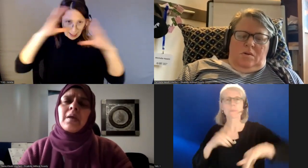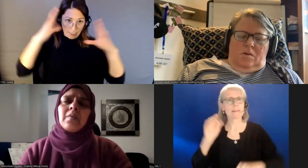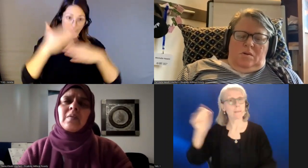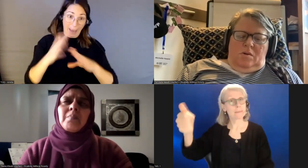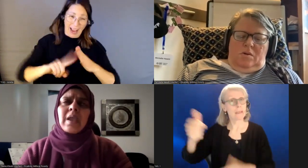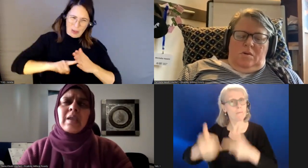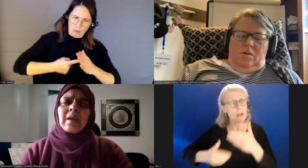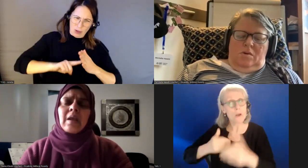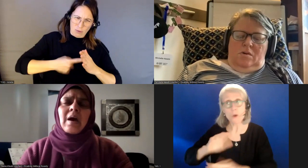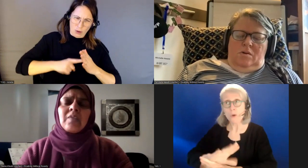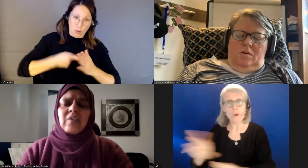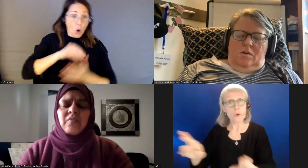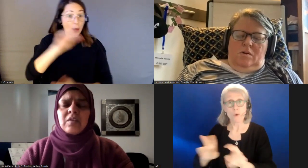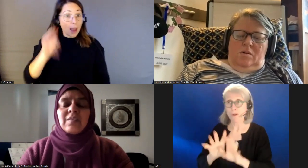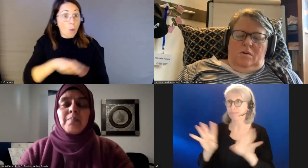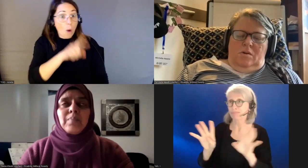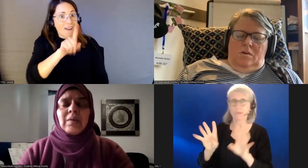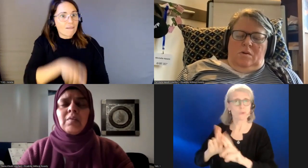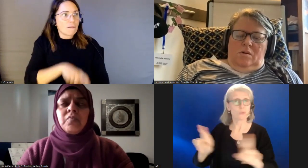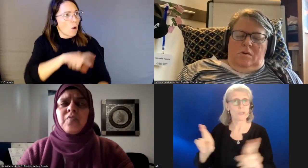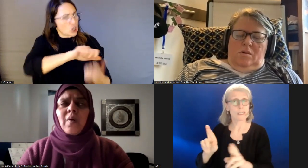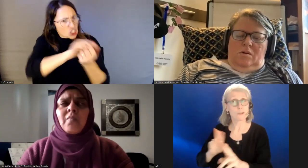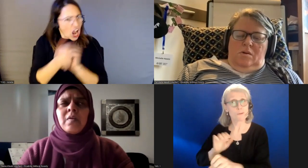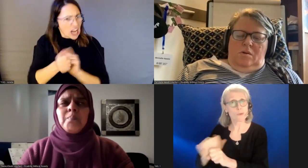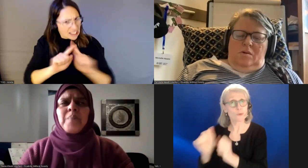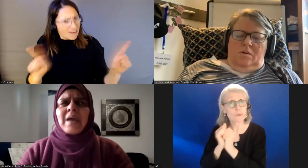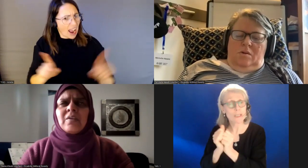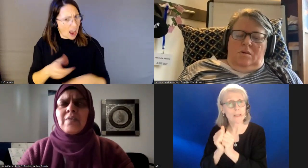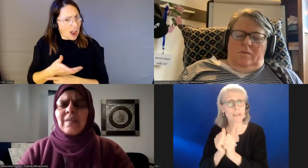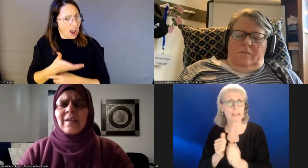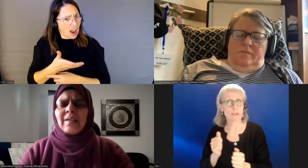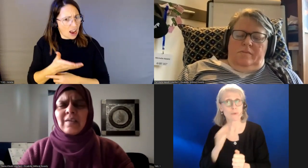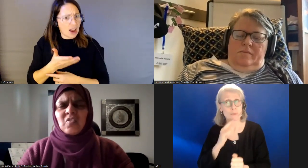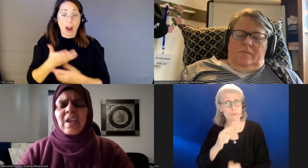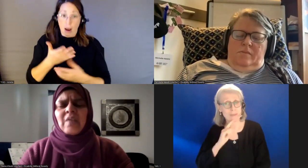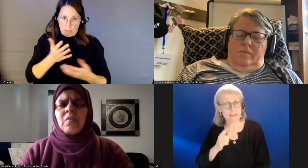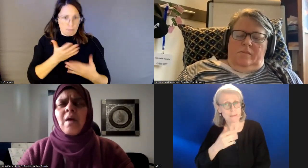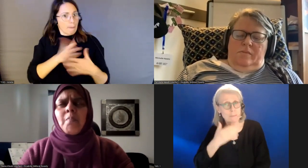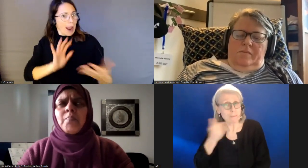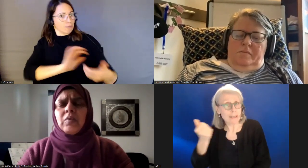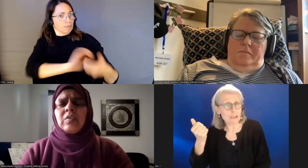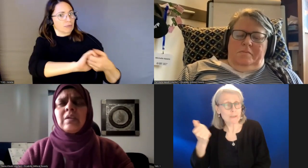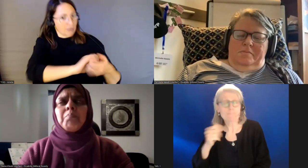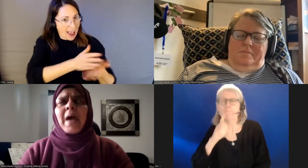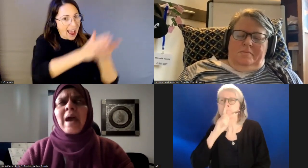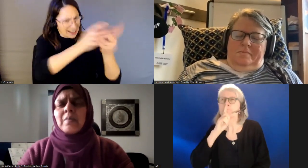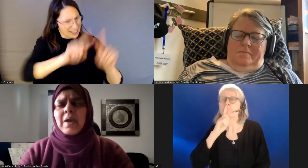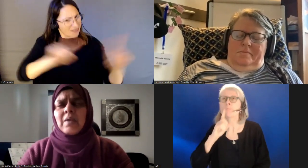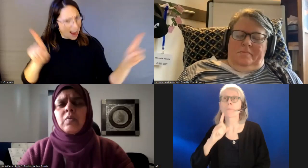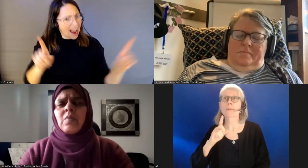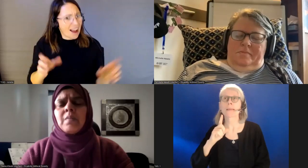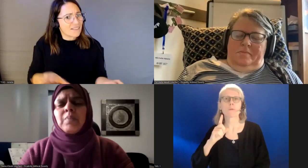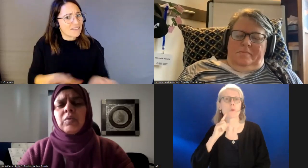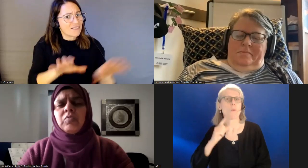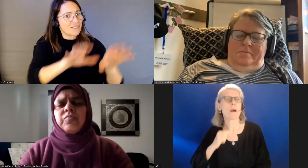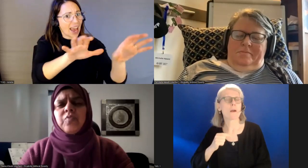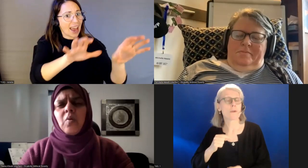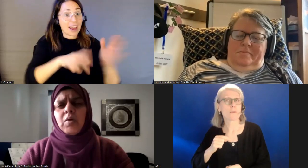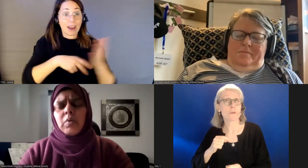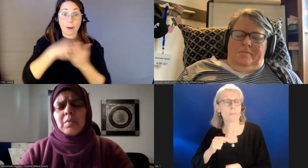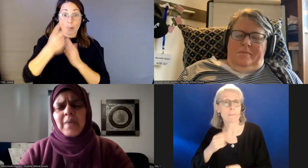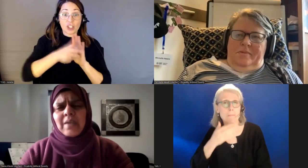them to make a difference, to build forward better, as I like to say. We're not building back better. We want to